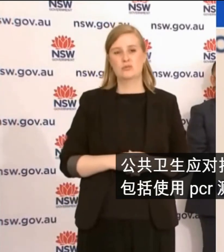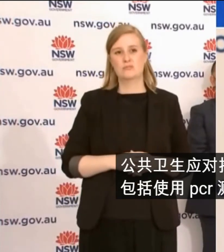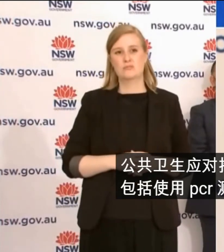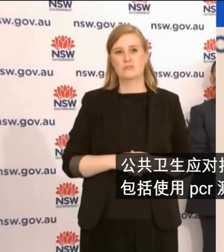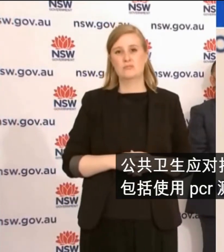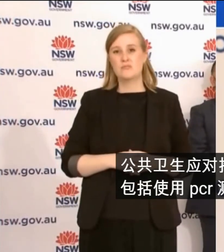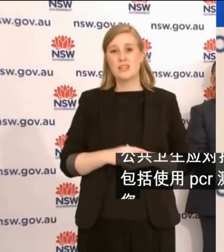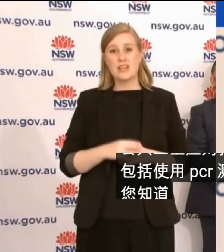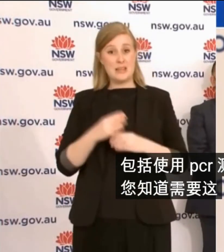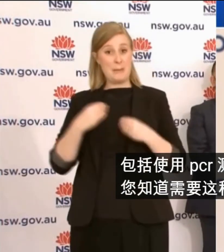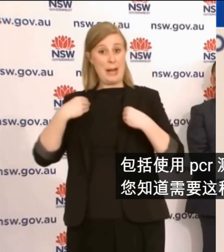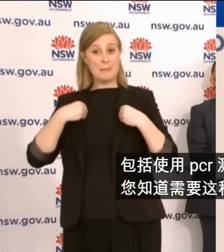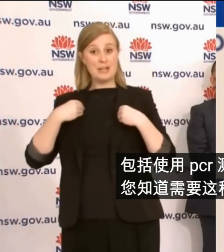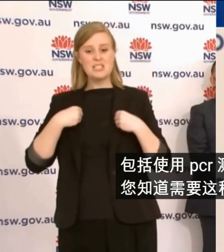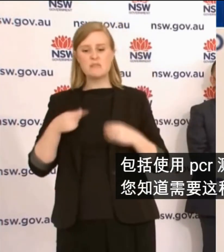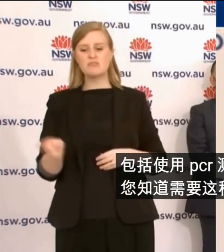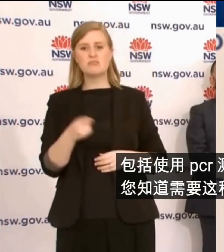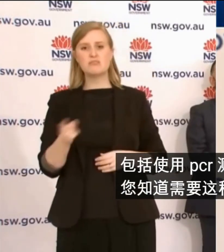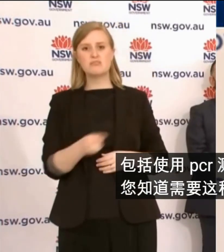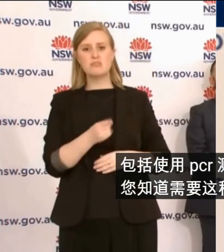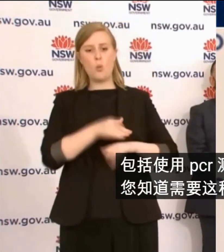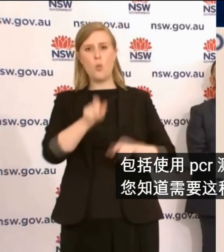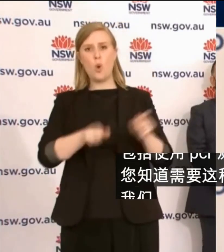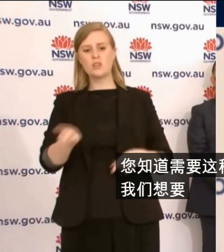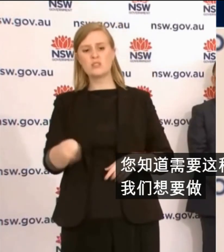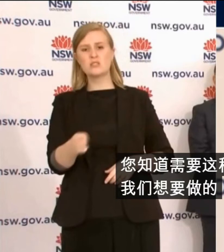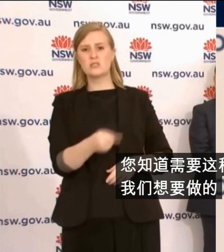of giving, wanting that assurance.